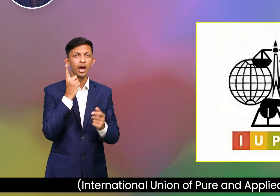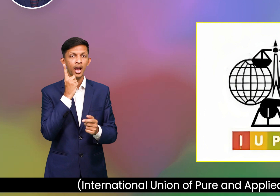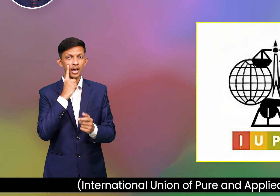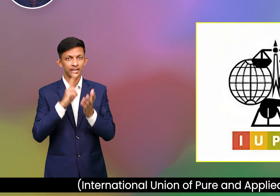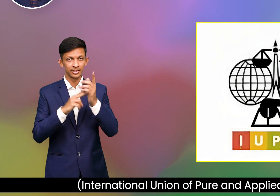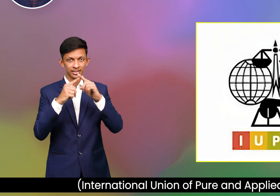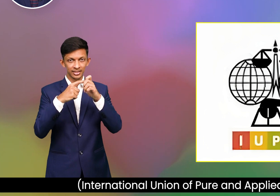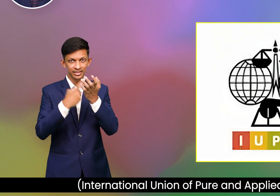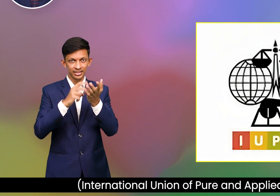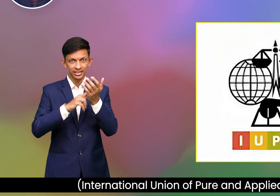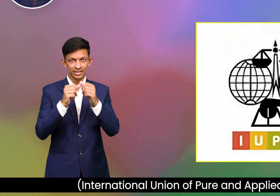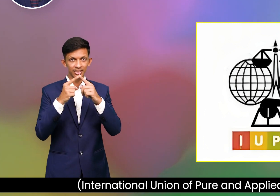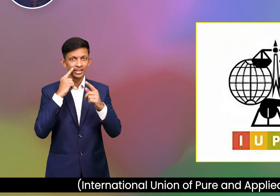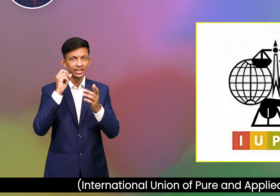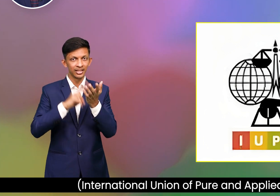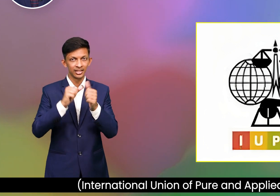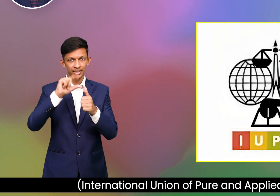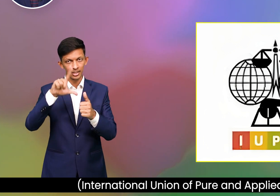Pure and Applied Chemistry.